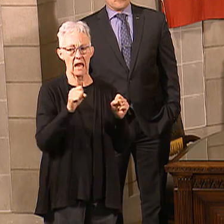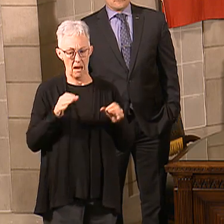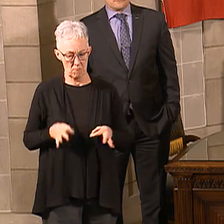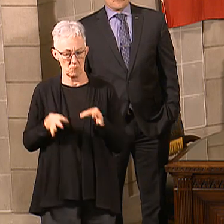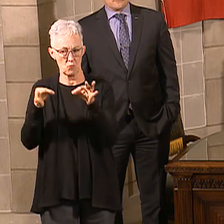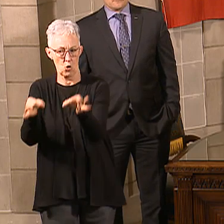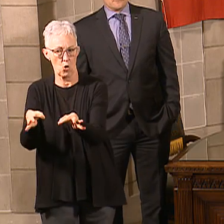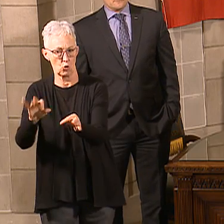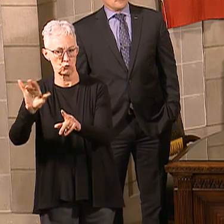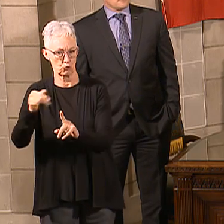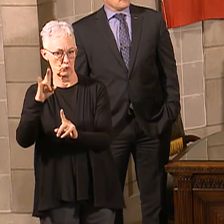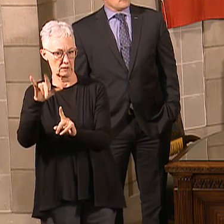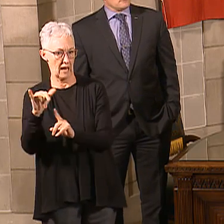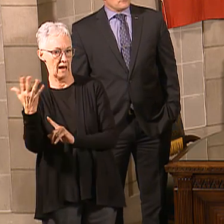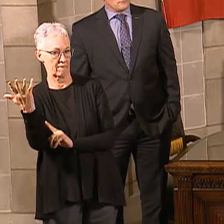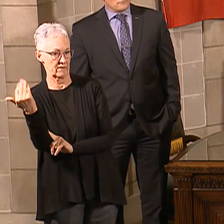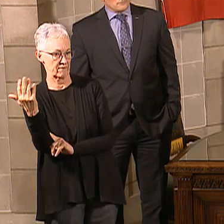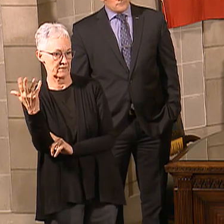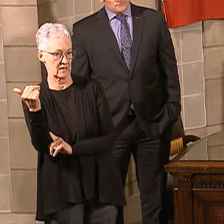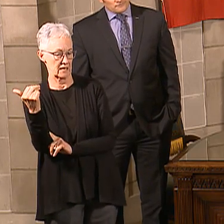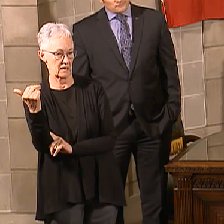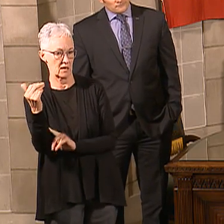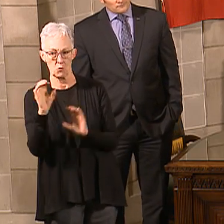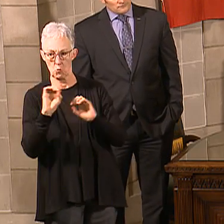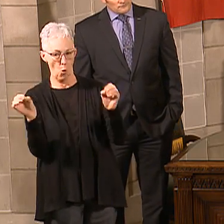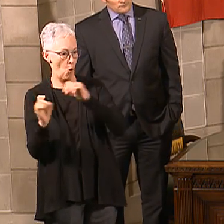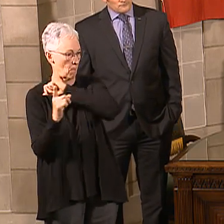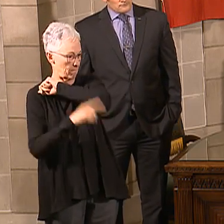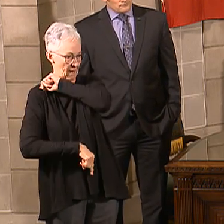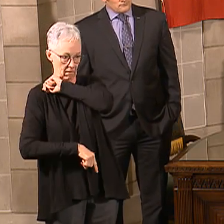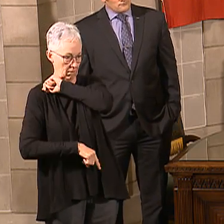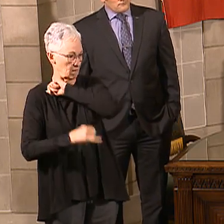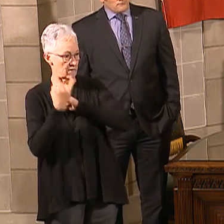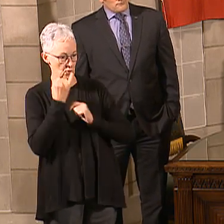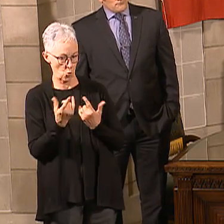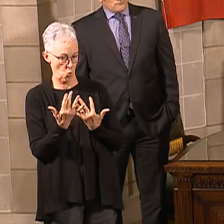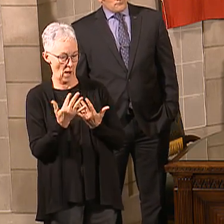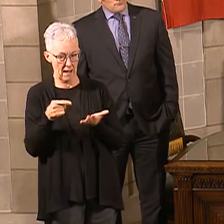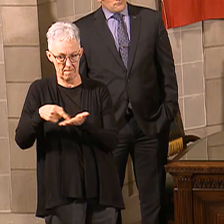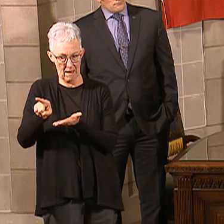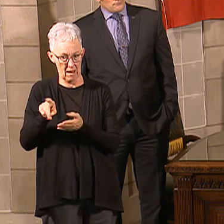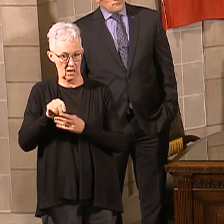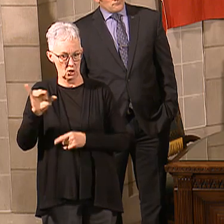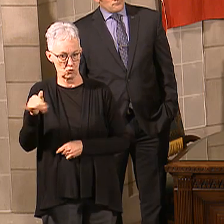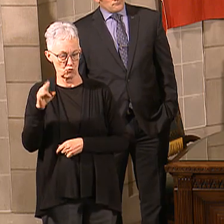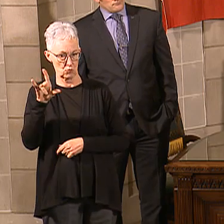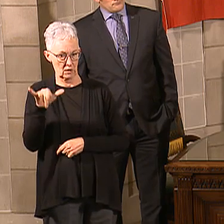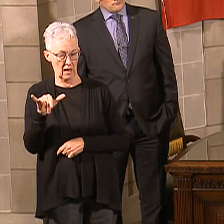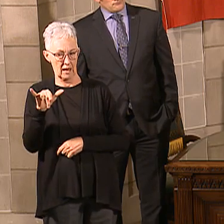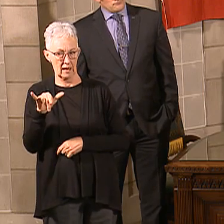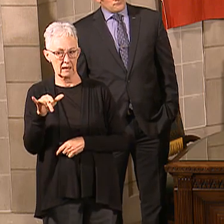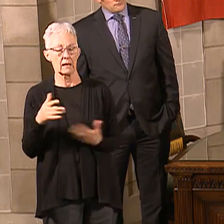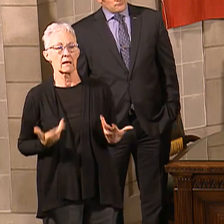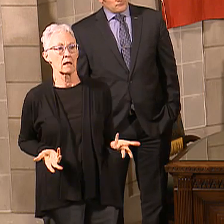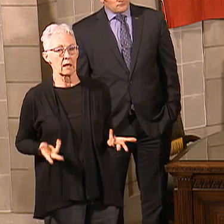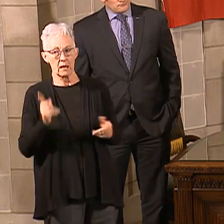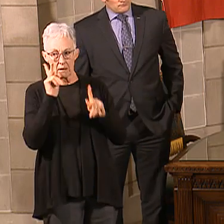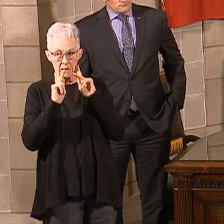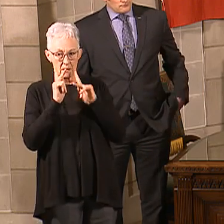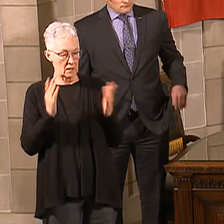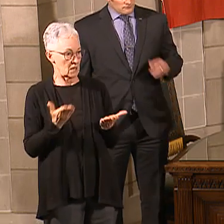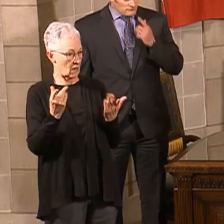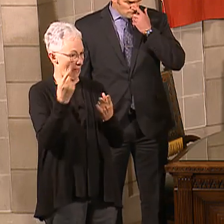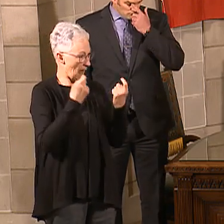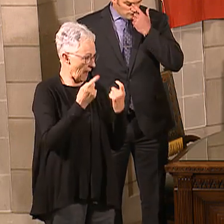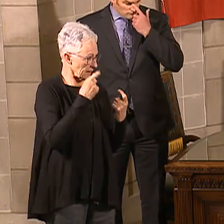your taxes at that time too. People have been asking us at the state of Nebraska if we are going to follow the federal guidelines in consultation with my